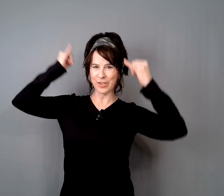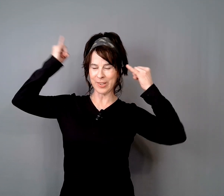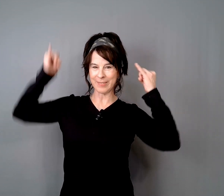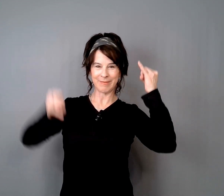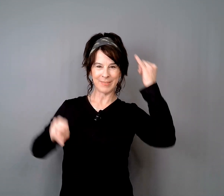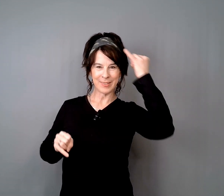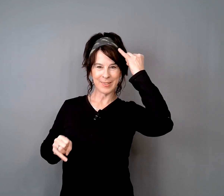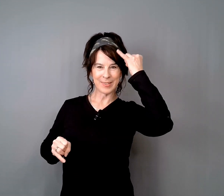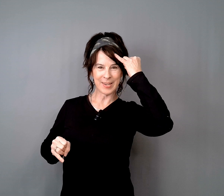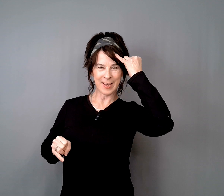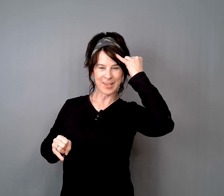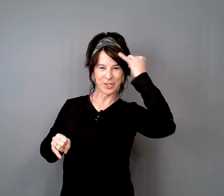Imagine. Touch,